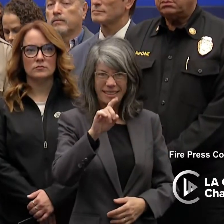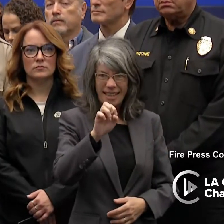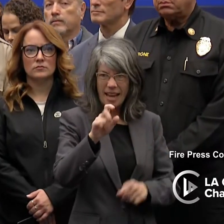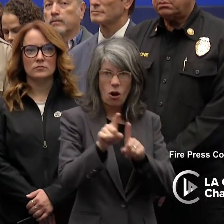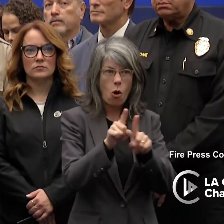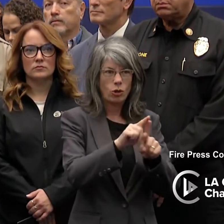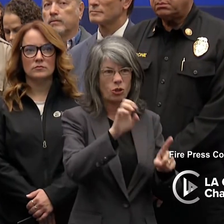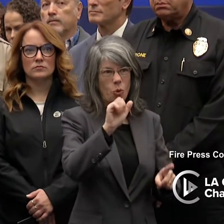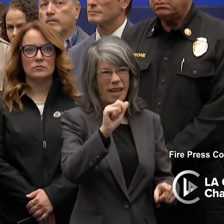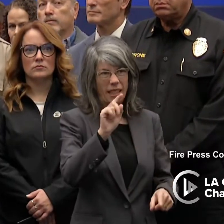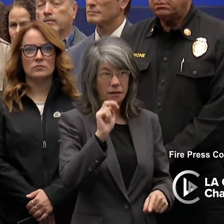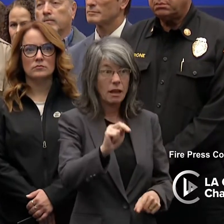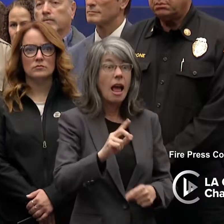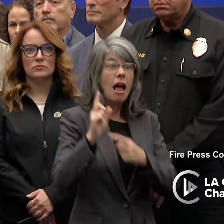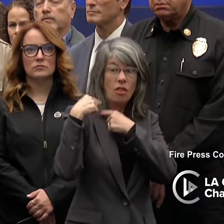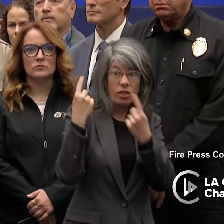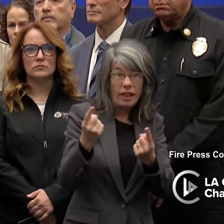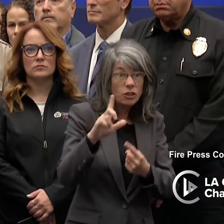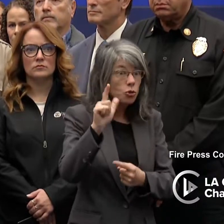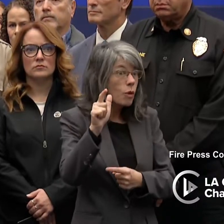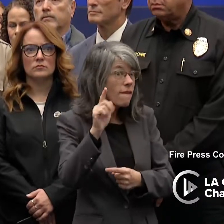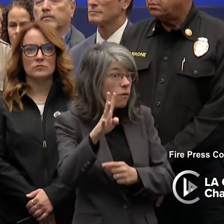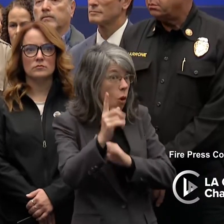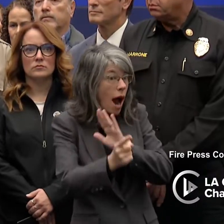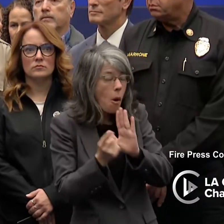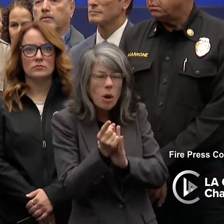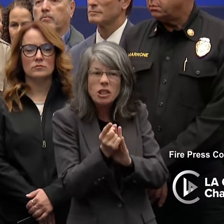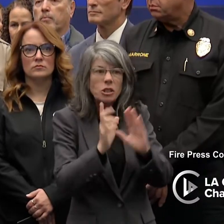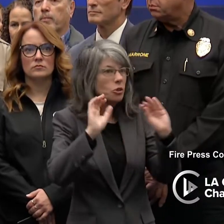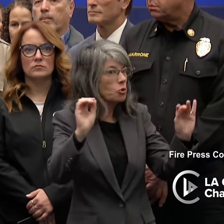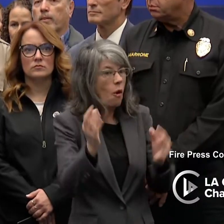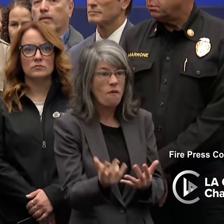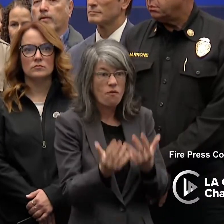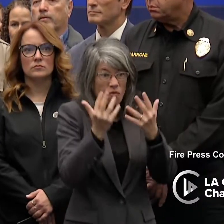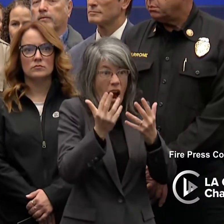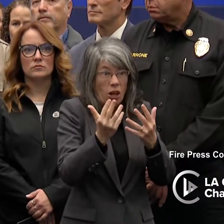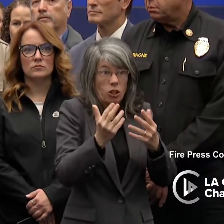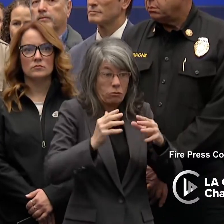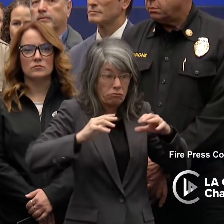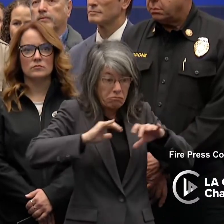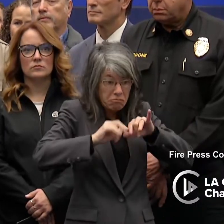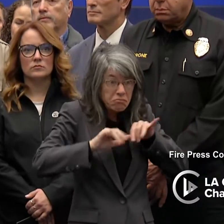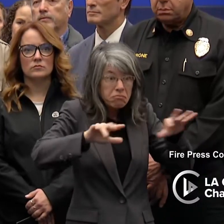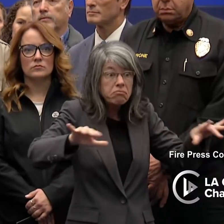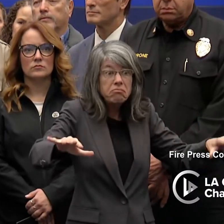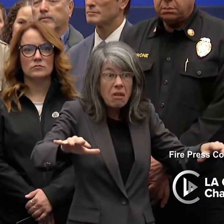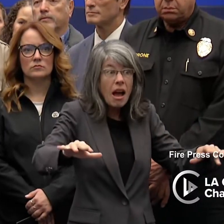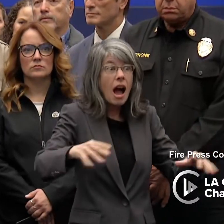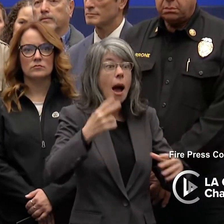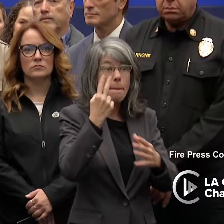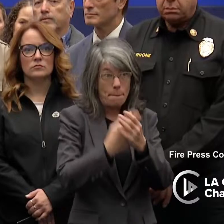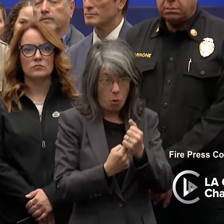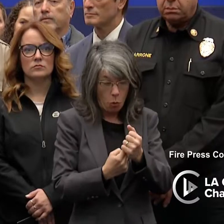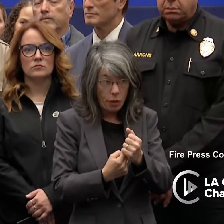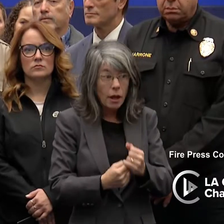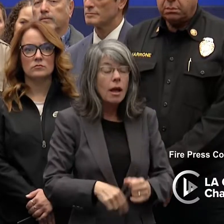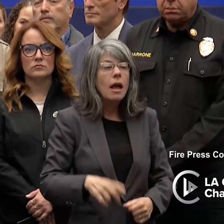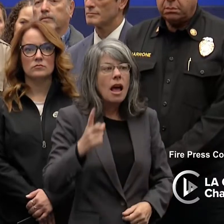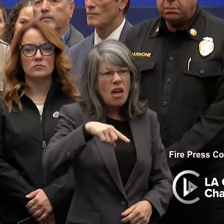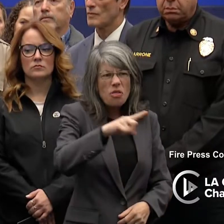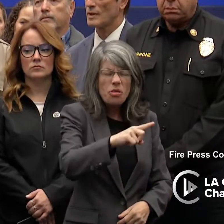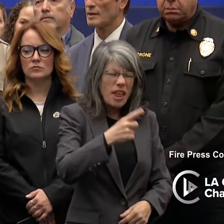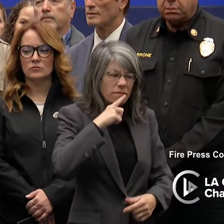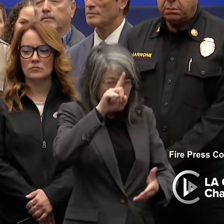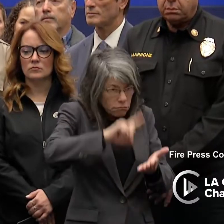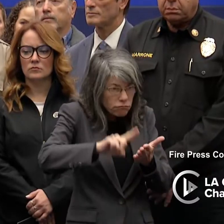incidents. In the past 24 hours, there's been little to no fire growth on both incidents. As Chief mentioned, the DINS